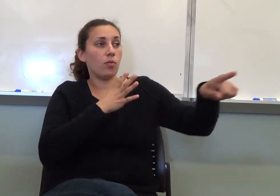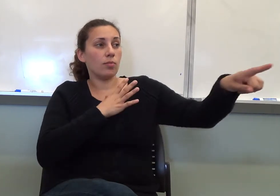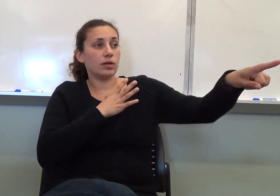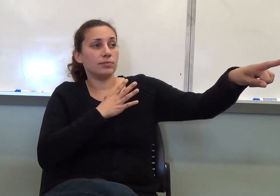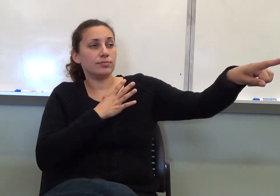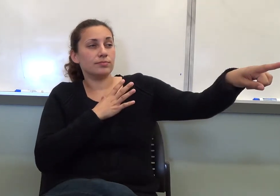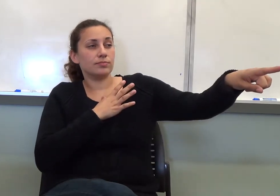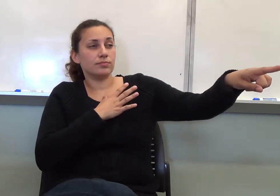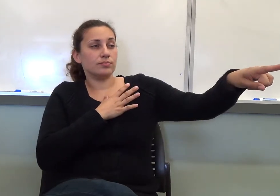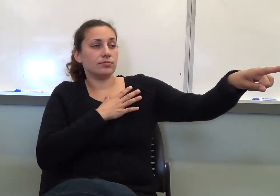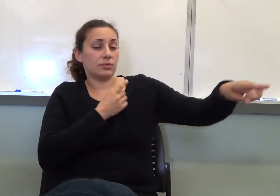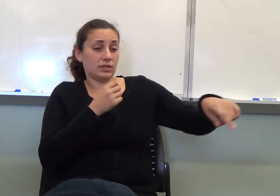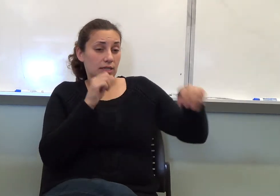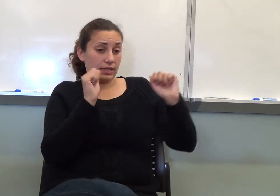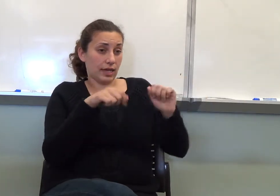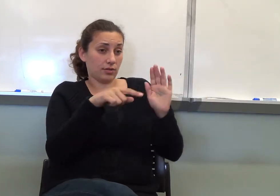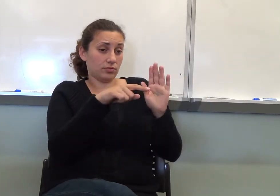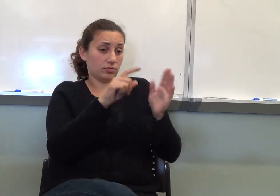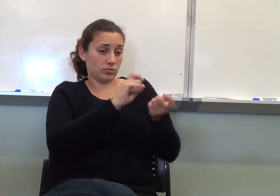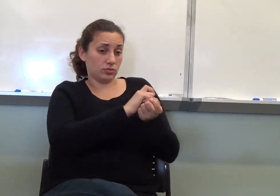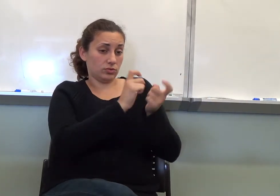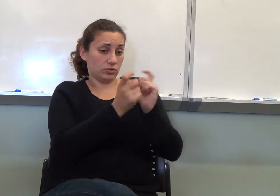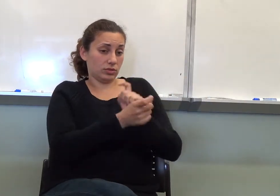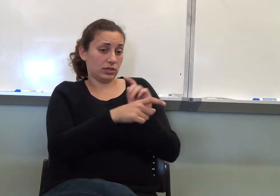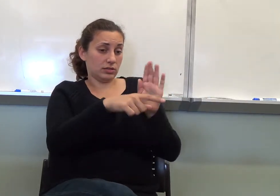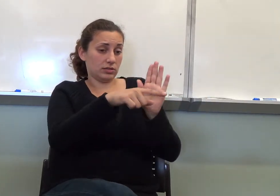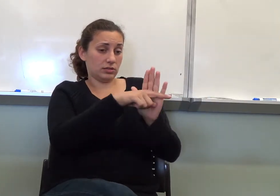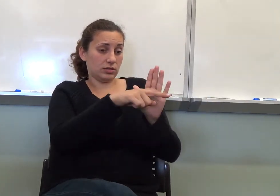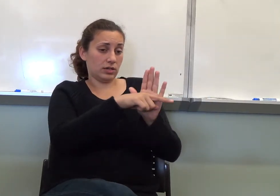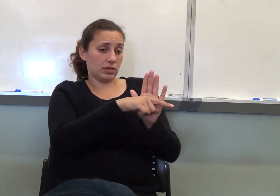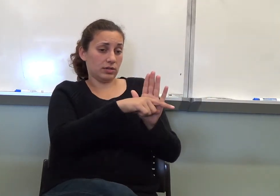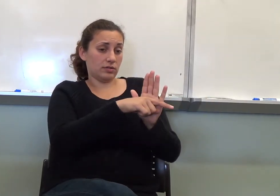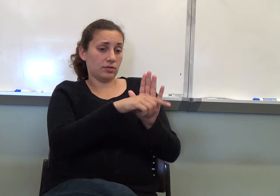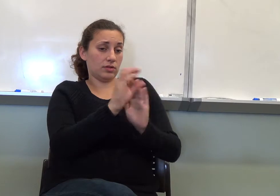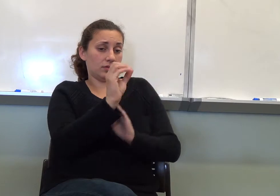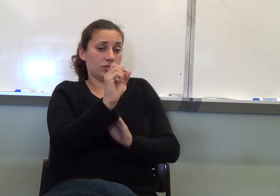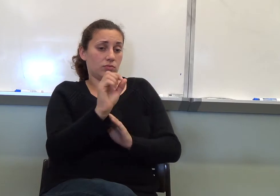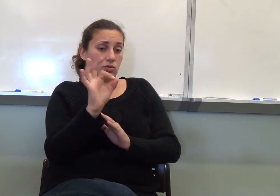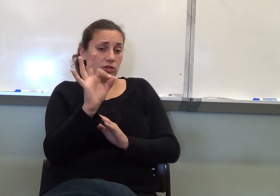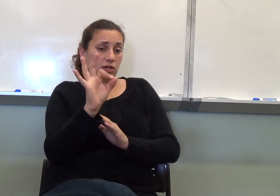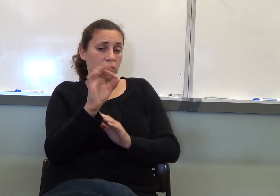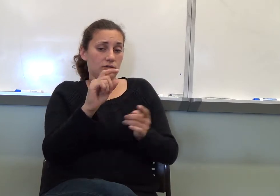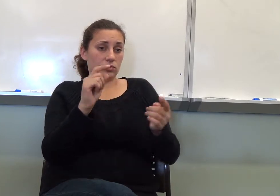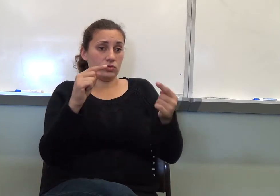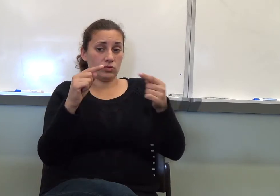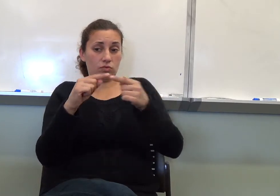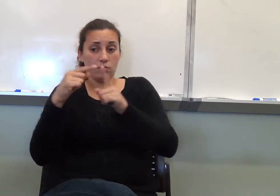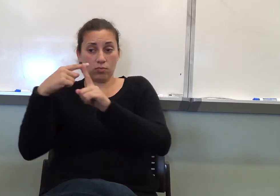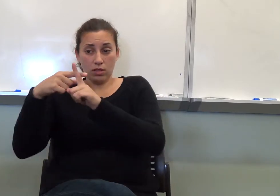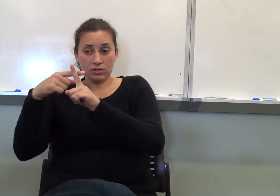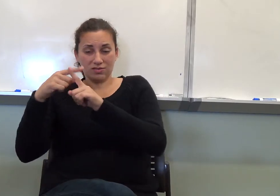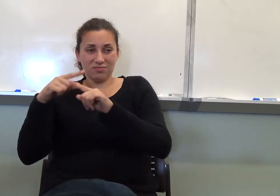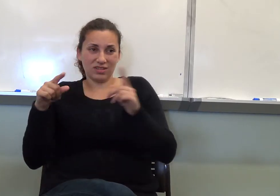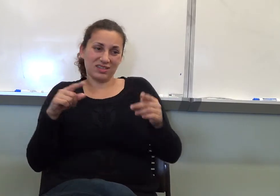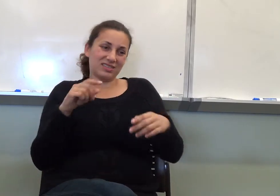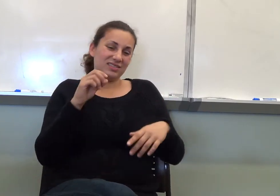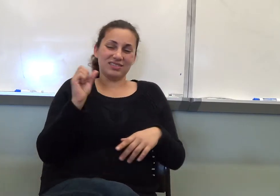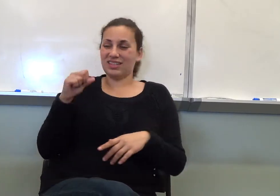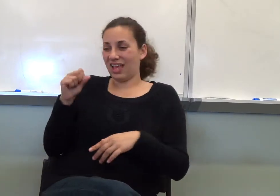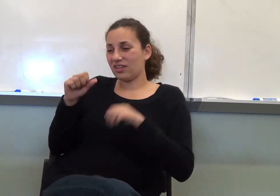negative sign before the 0.9 to a positive? You can, but then you'd have to change this to its opposite. You could write it like 7.6